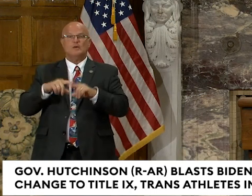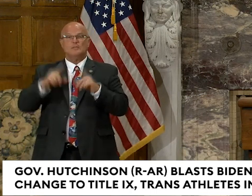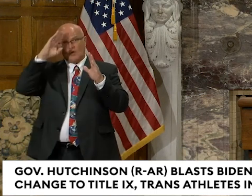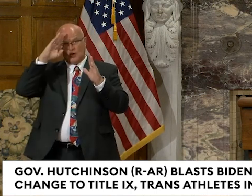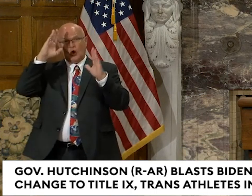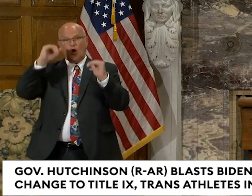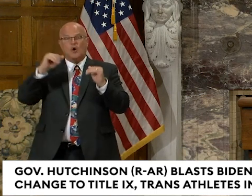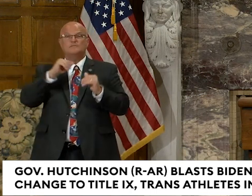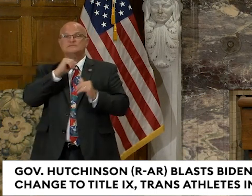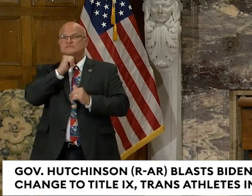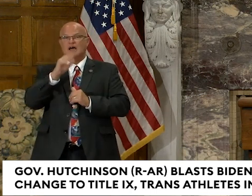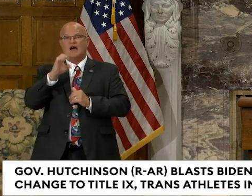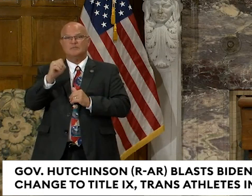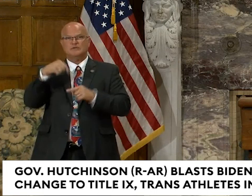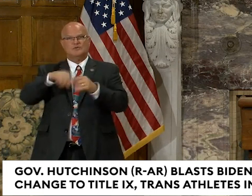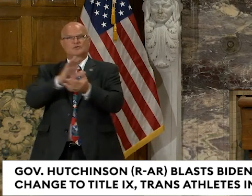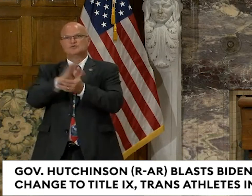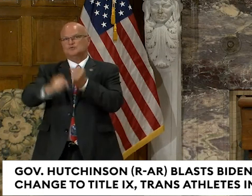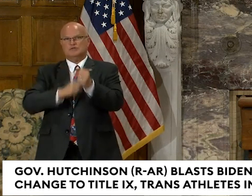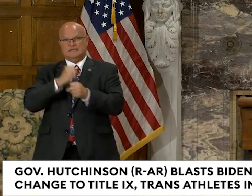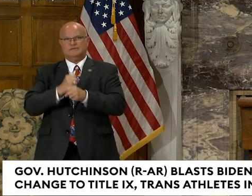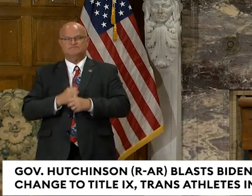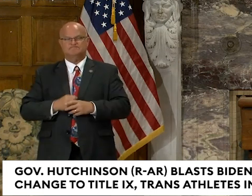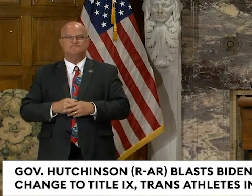we hope that it will not be during the school year.